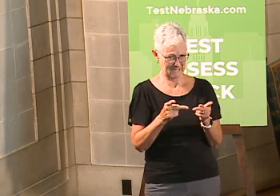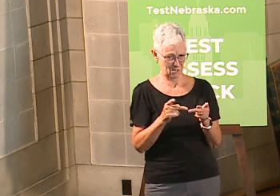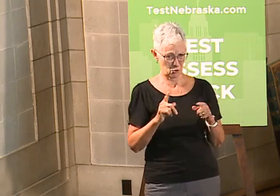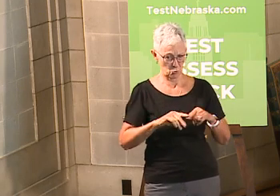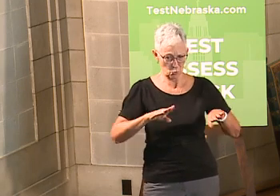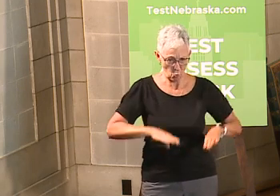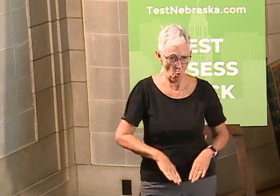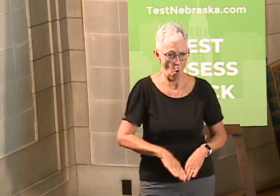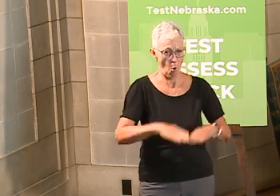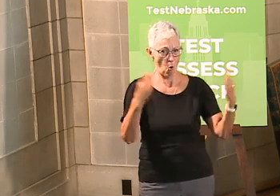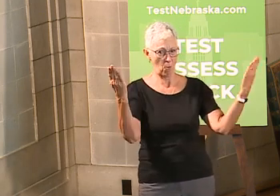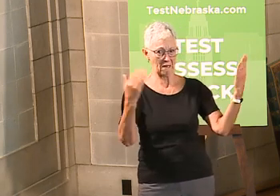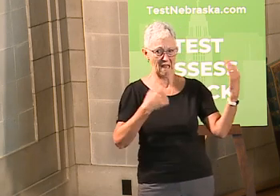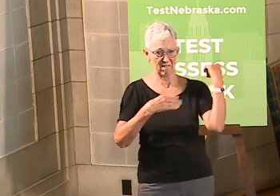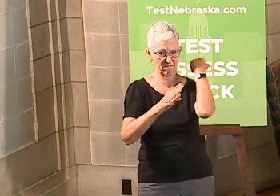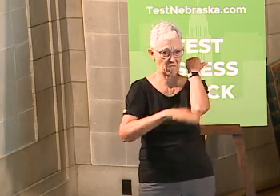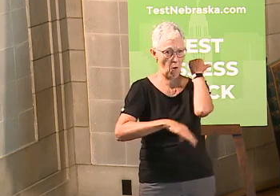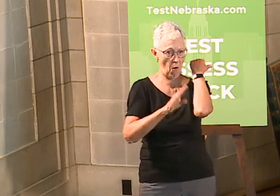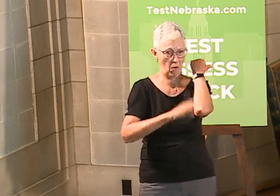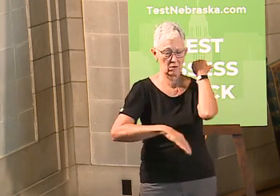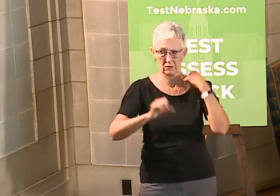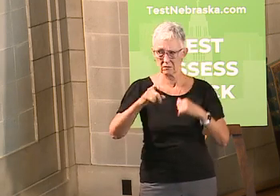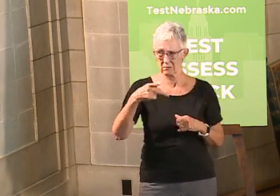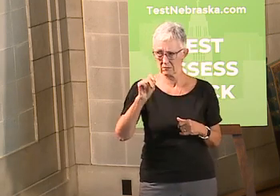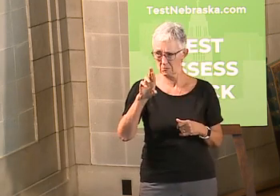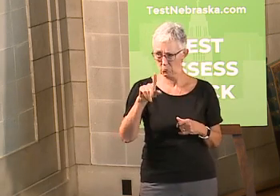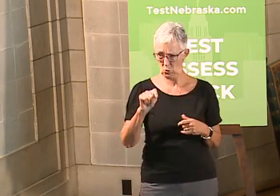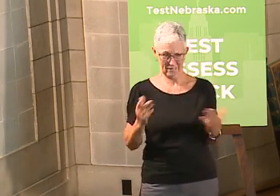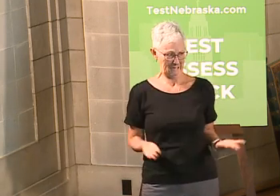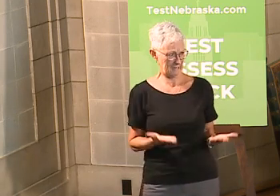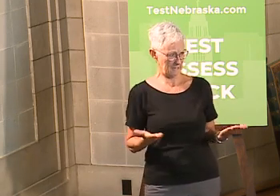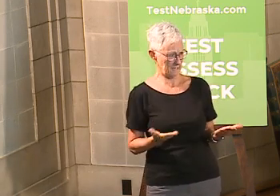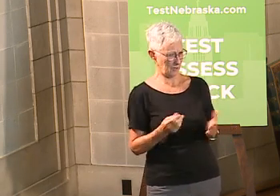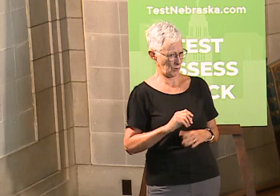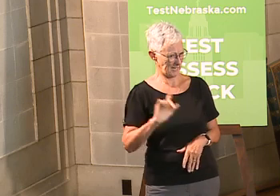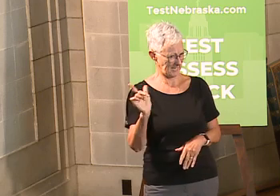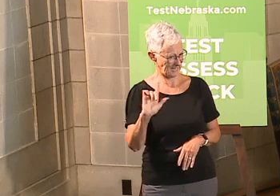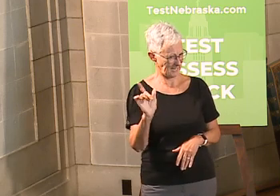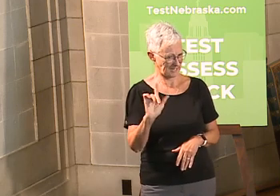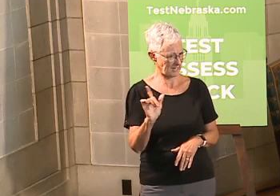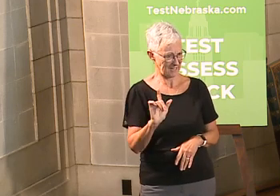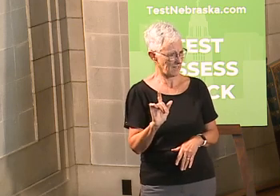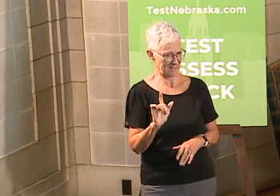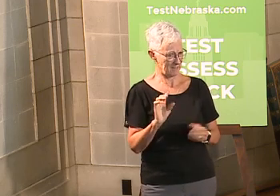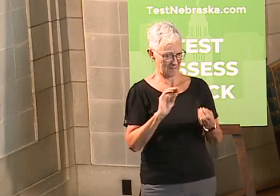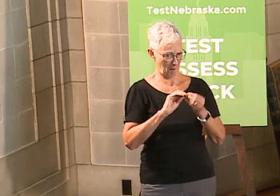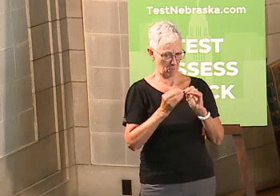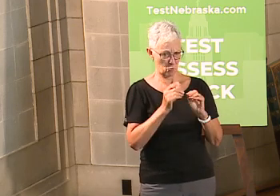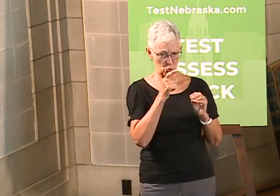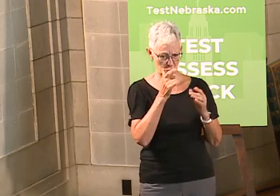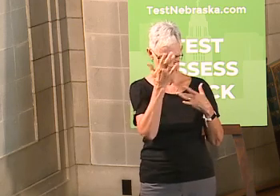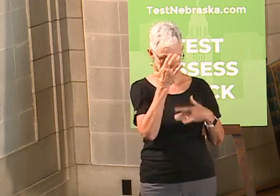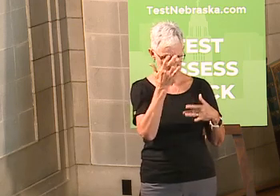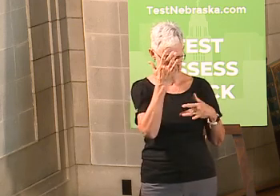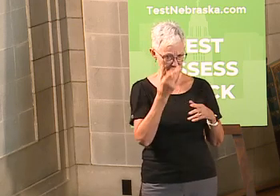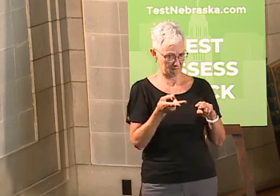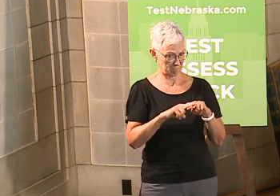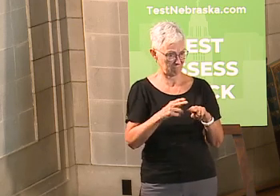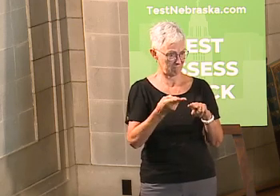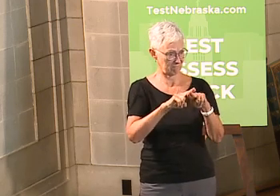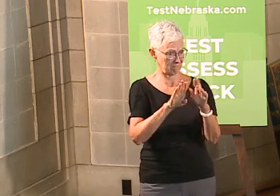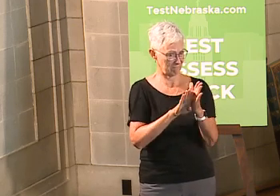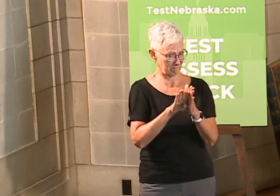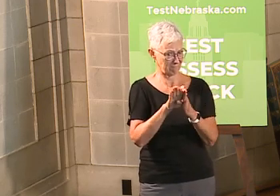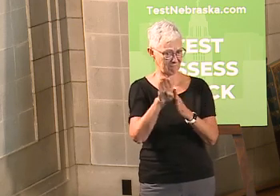sports here in Nebraska? So the question was, with Lincoln seeing an increase in cases, why do we still feel like we can do